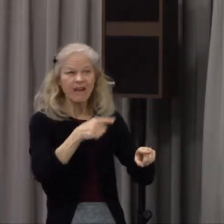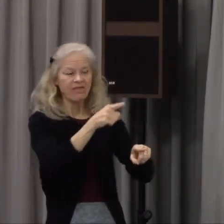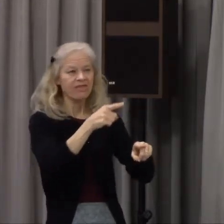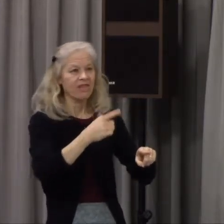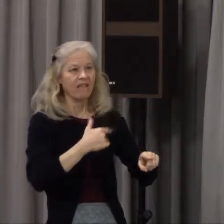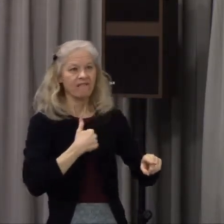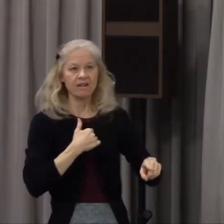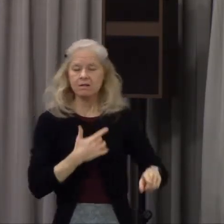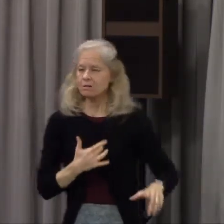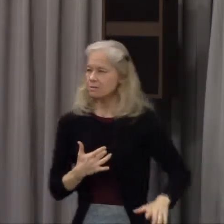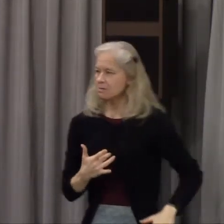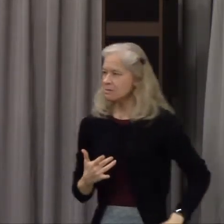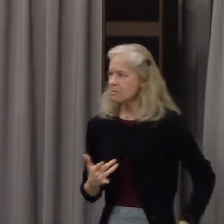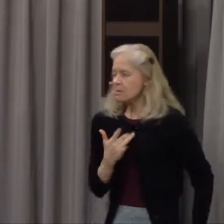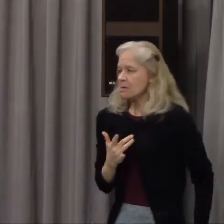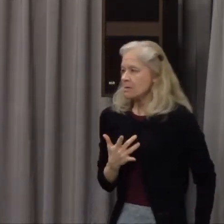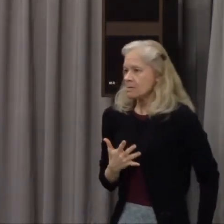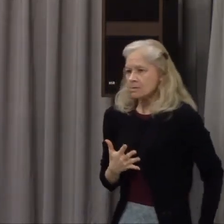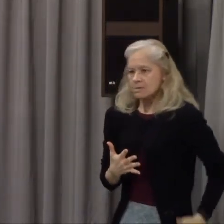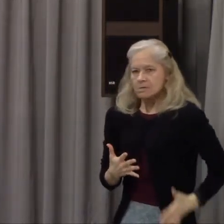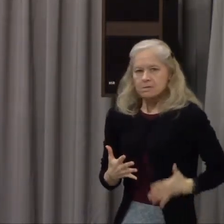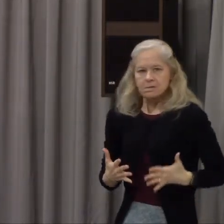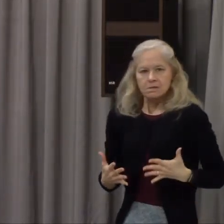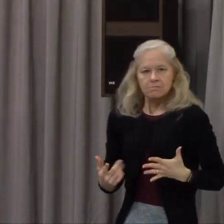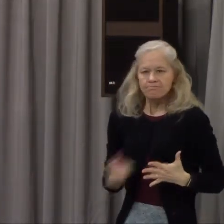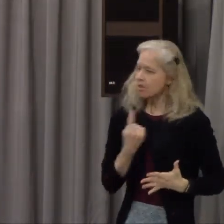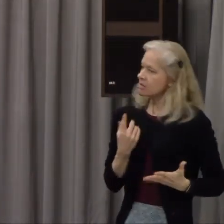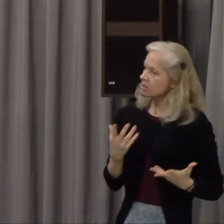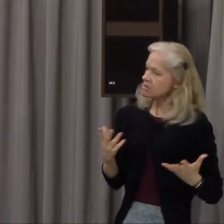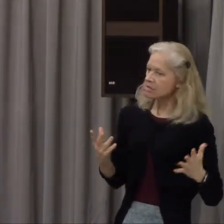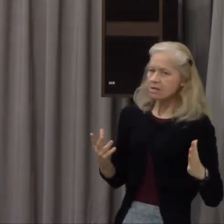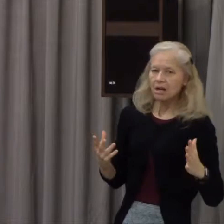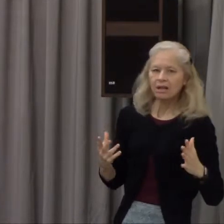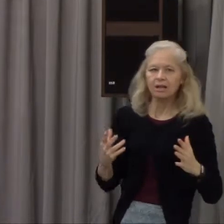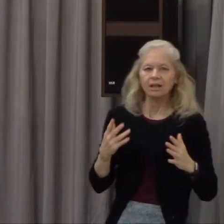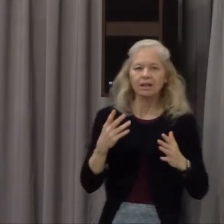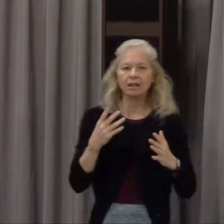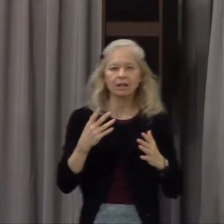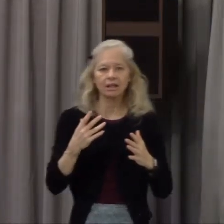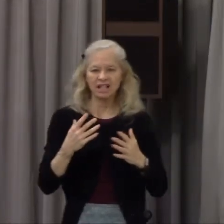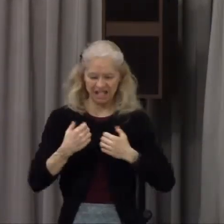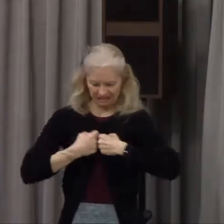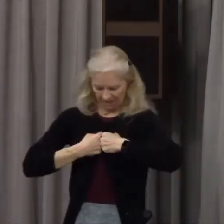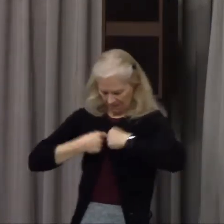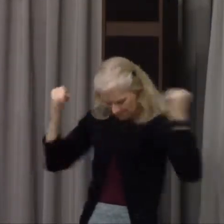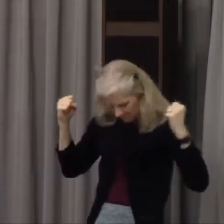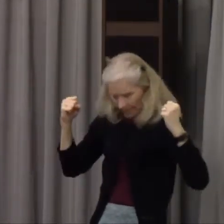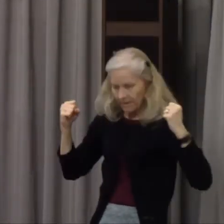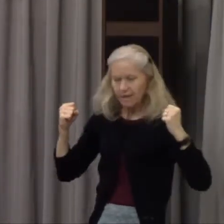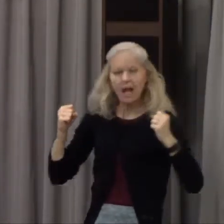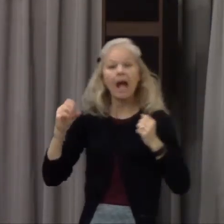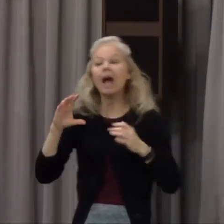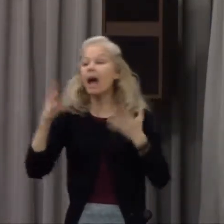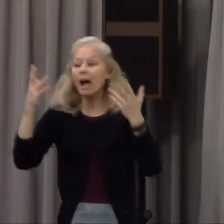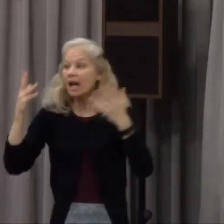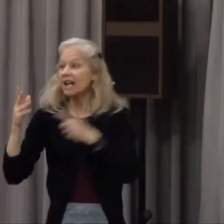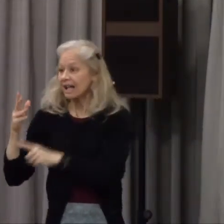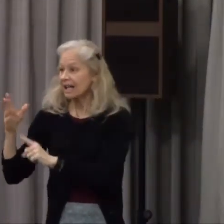And then when Jesus got done saying that to them, he said this in John 8:46, which one of you convinceth me